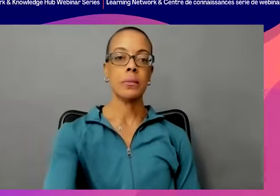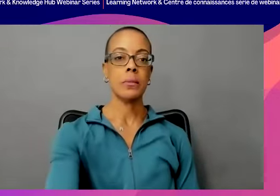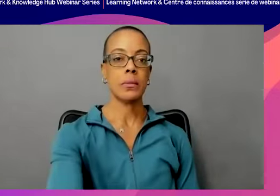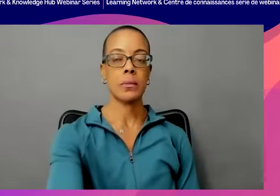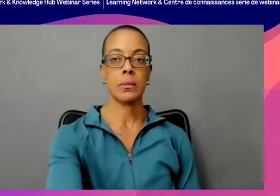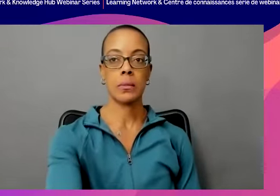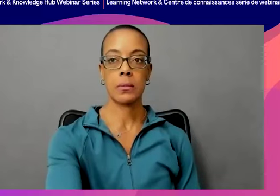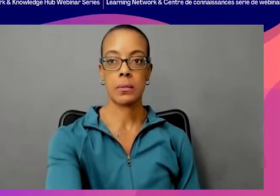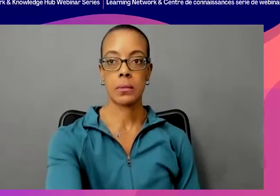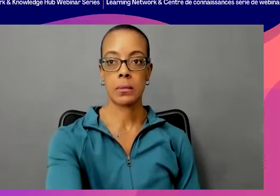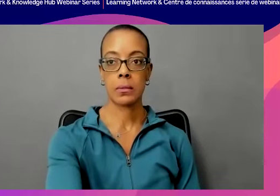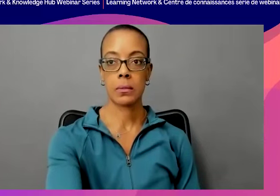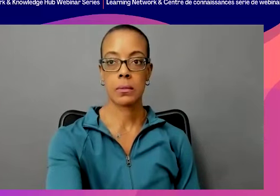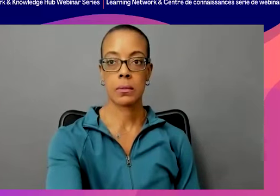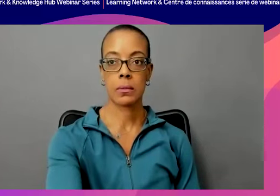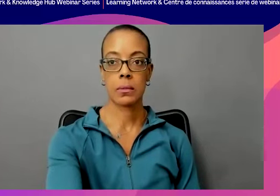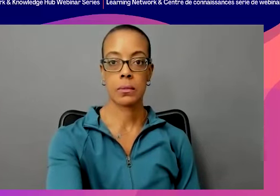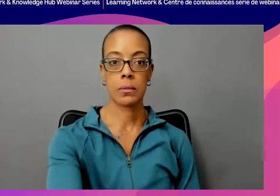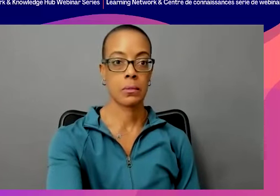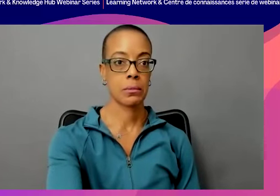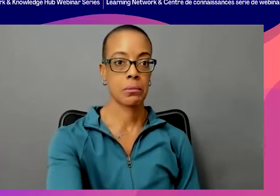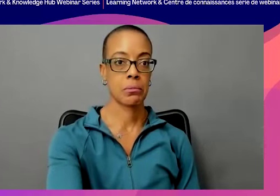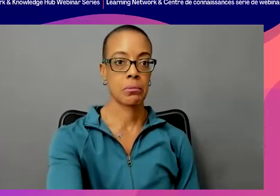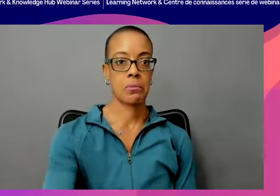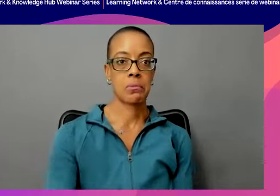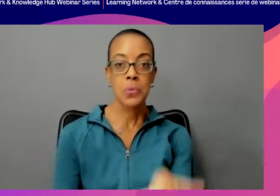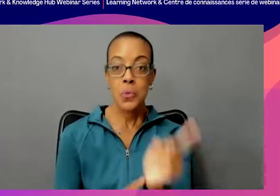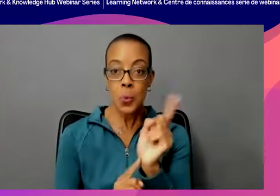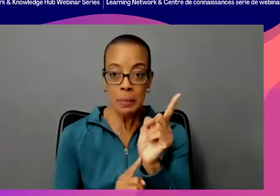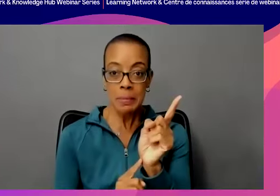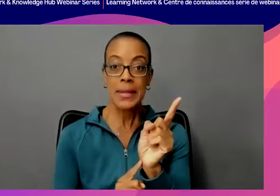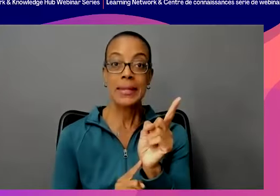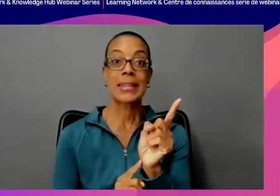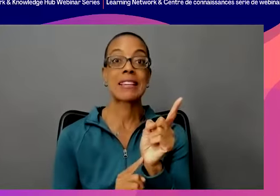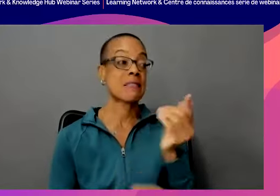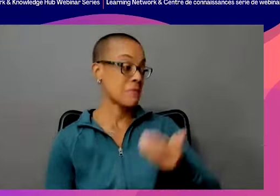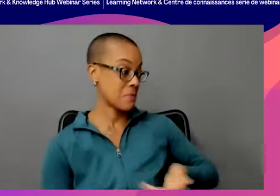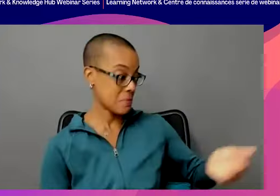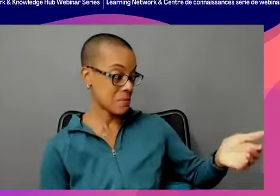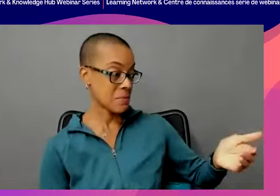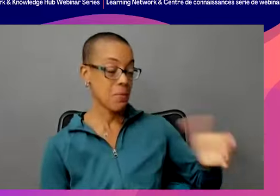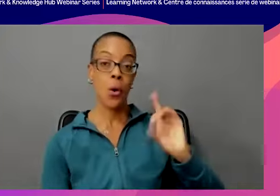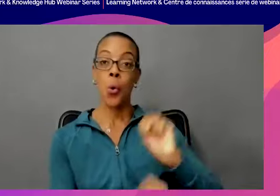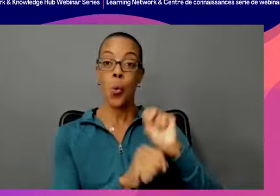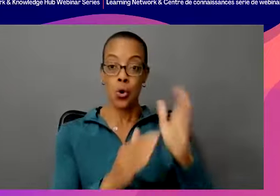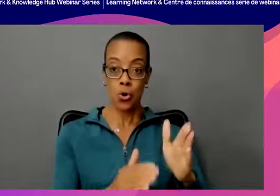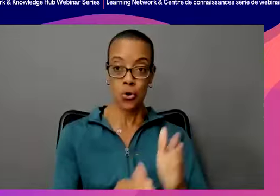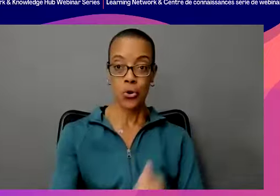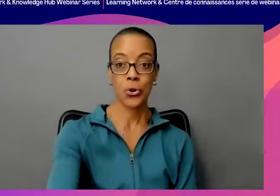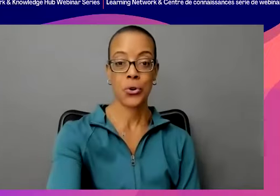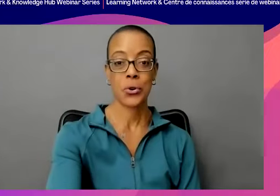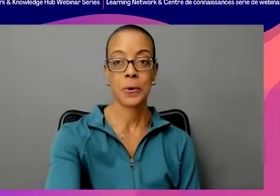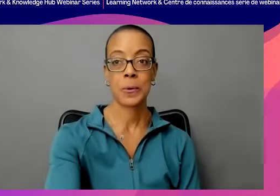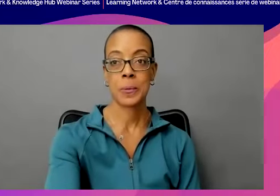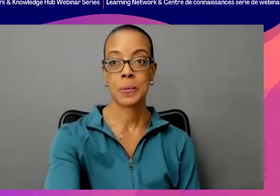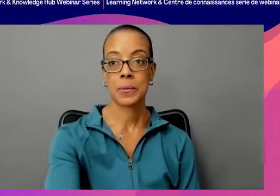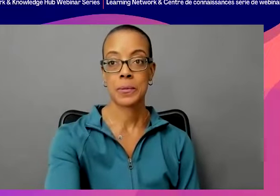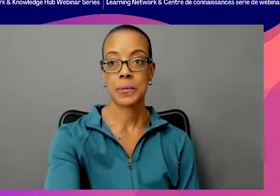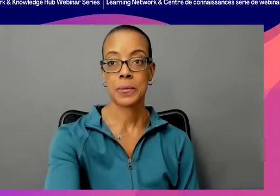Yeah, we have a minute. So I'd like to bring on my co-worker, Ajirogana Evi. I'd like to come